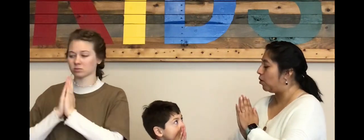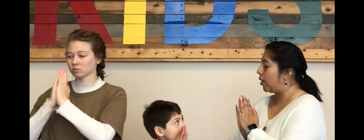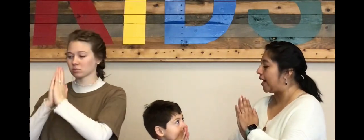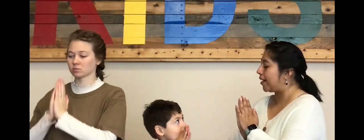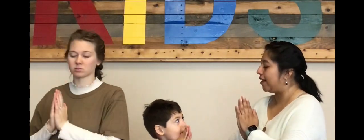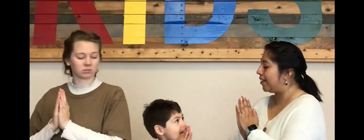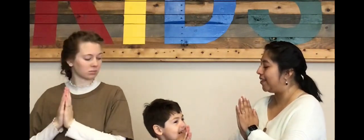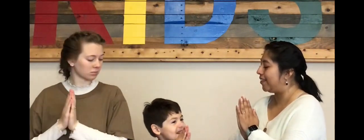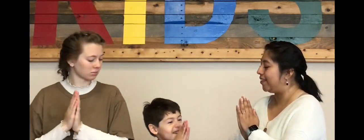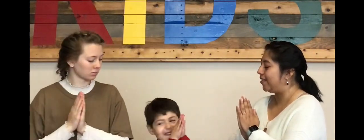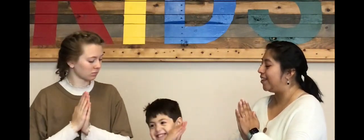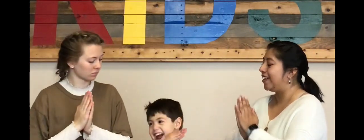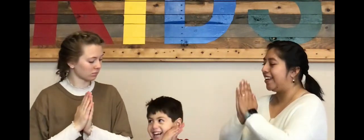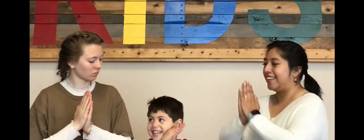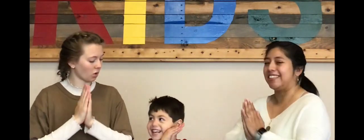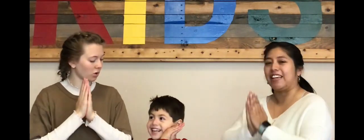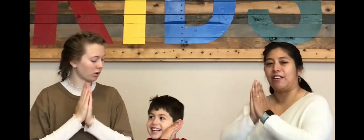Orar. Orar.